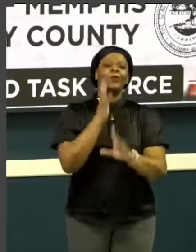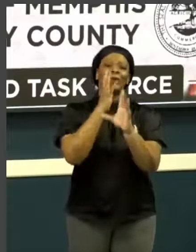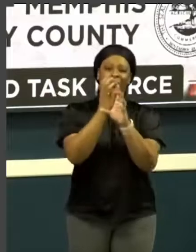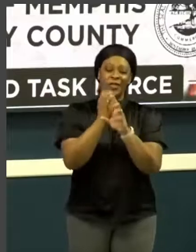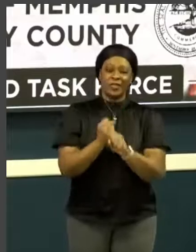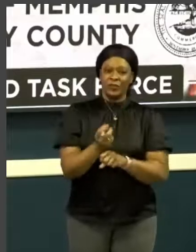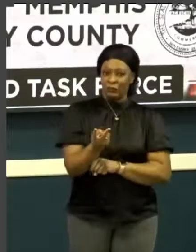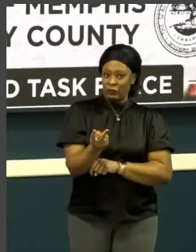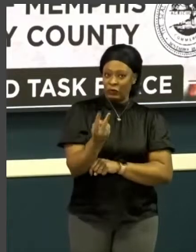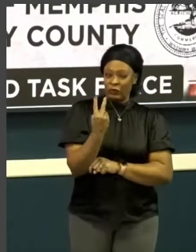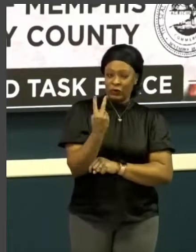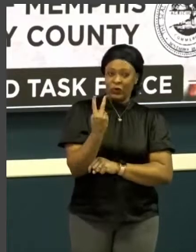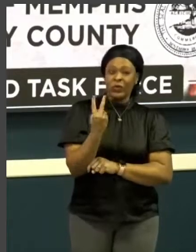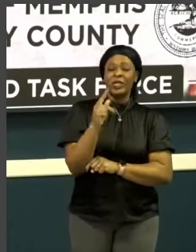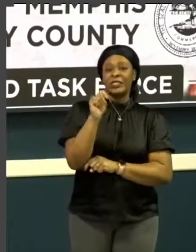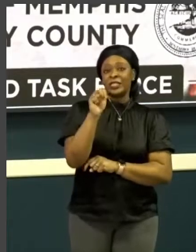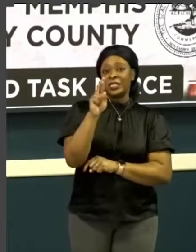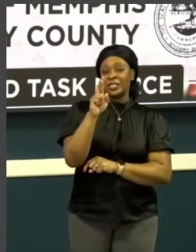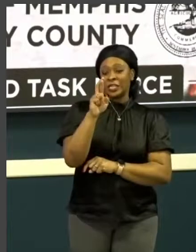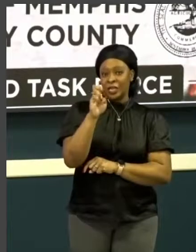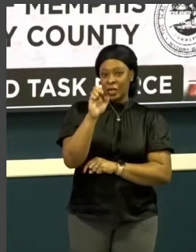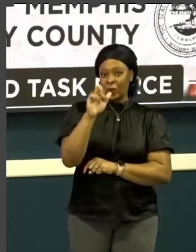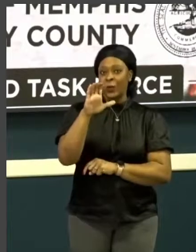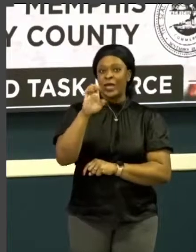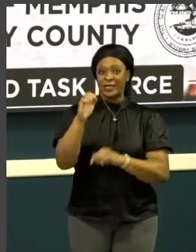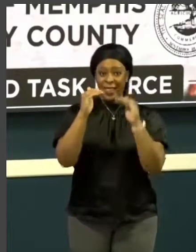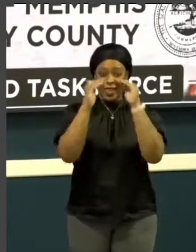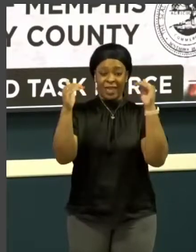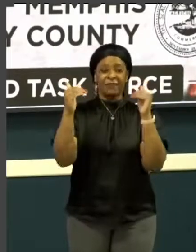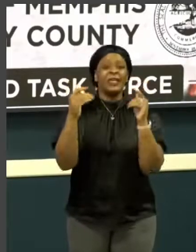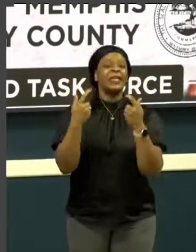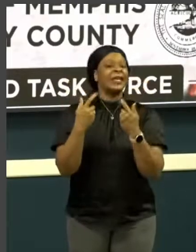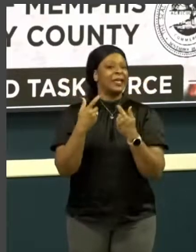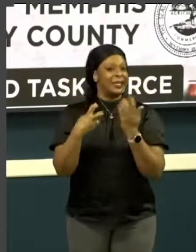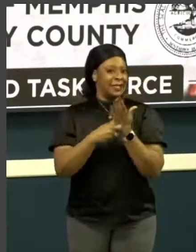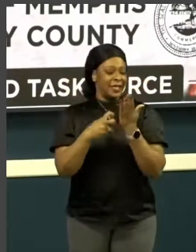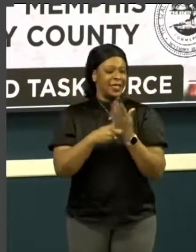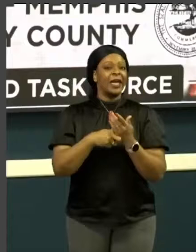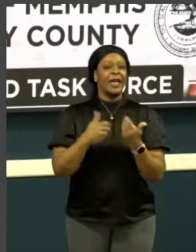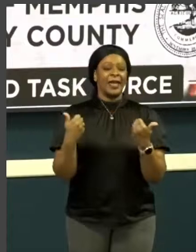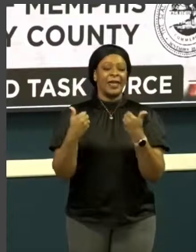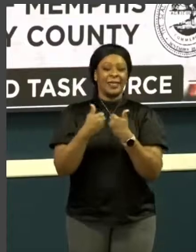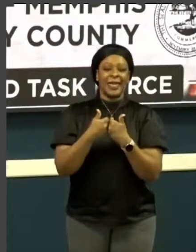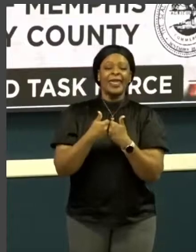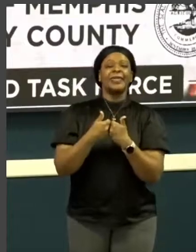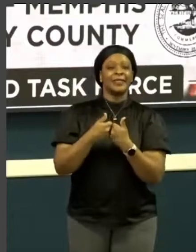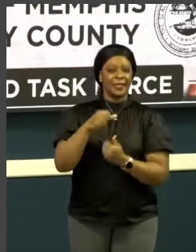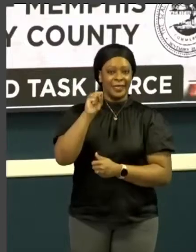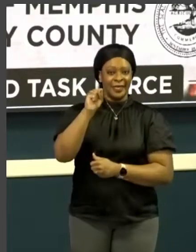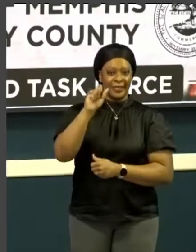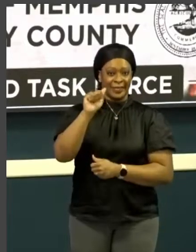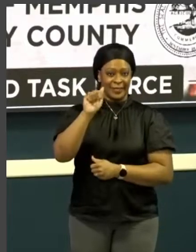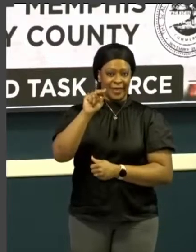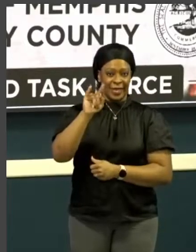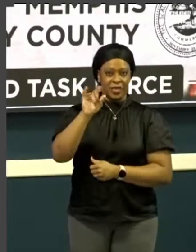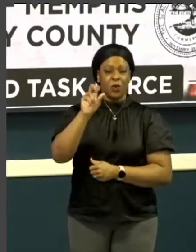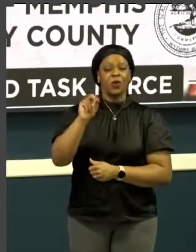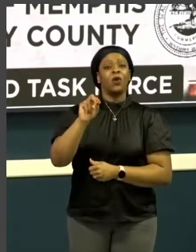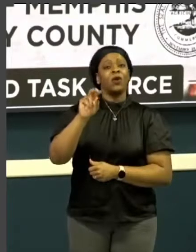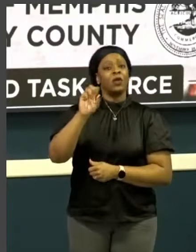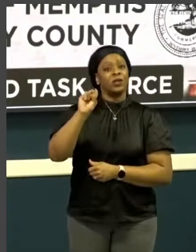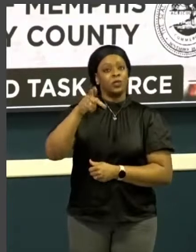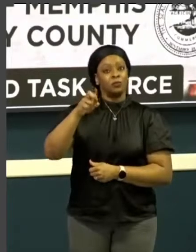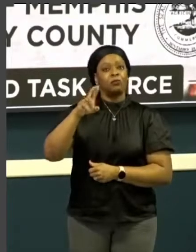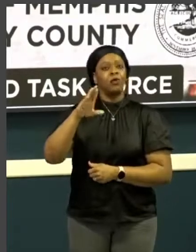receive 2 terrace-level tickets to the game against the San Antonio Spurs. That night is also